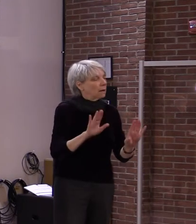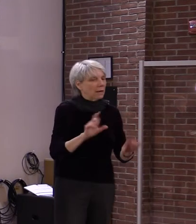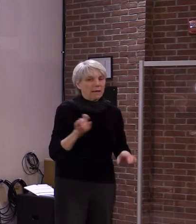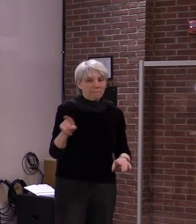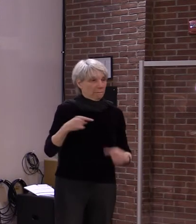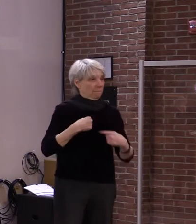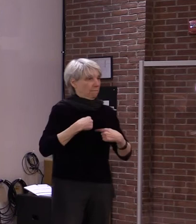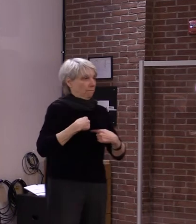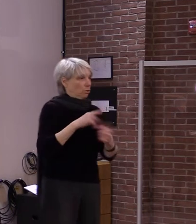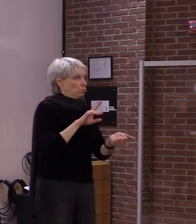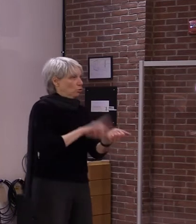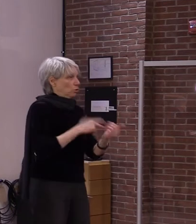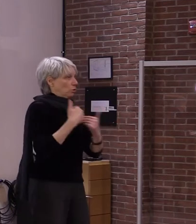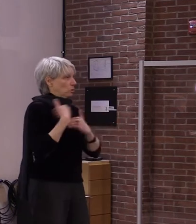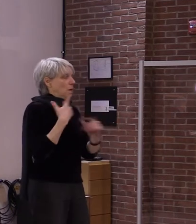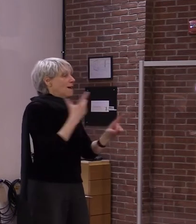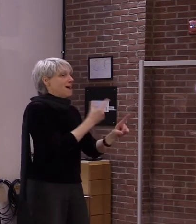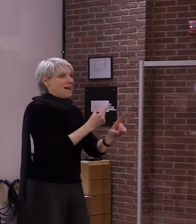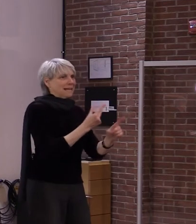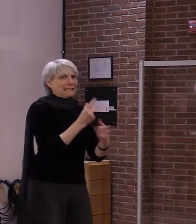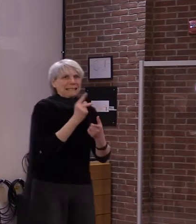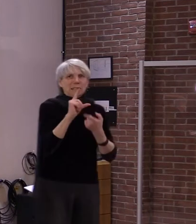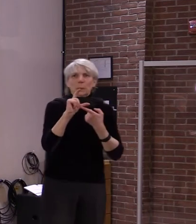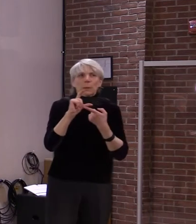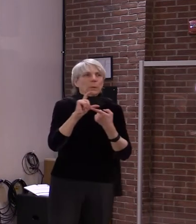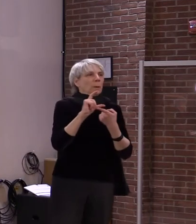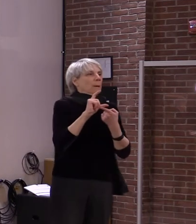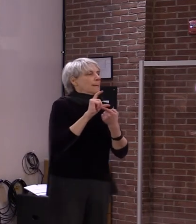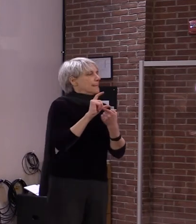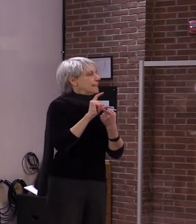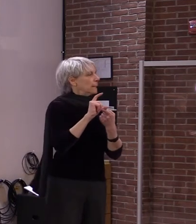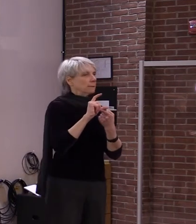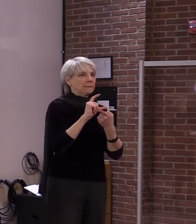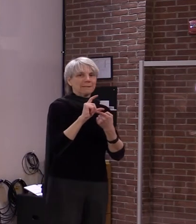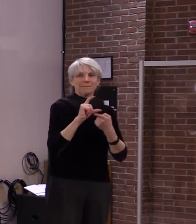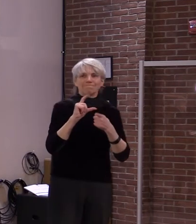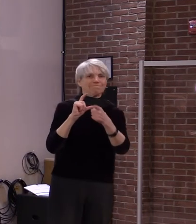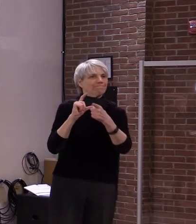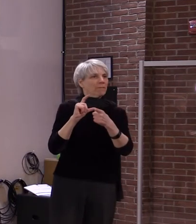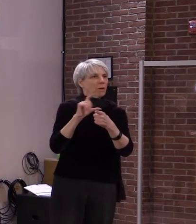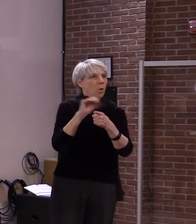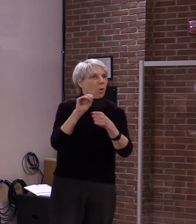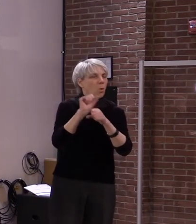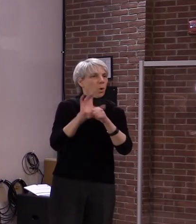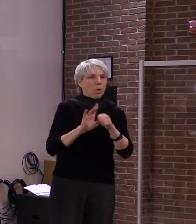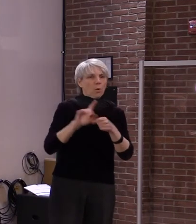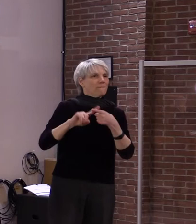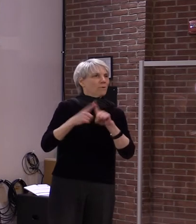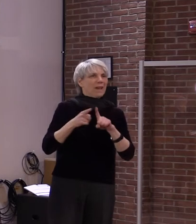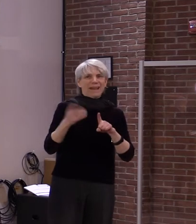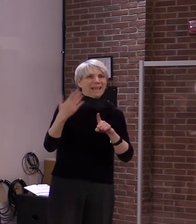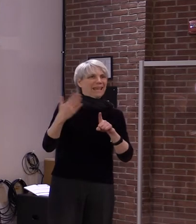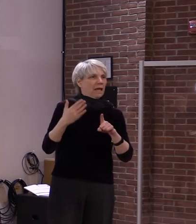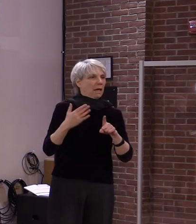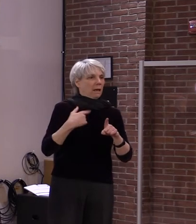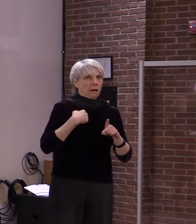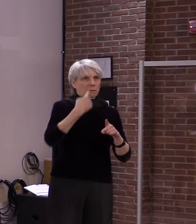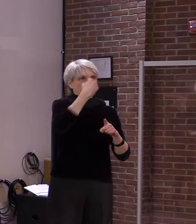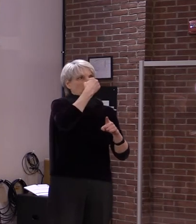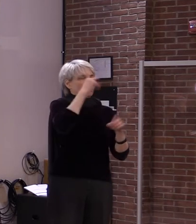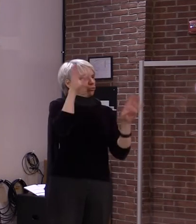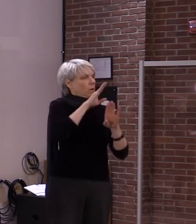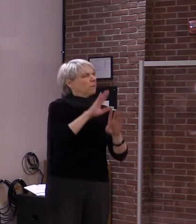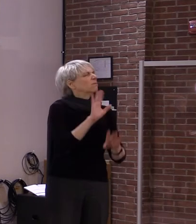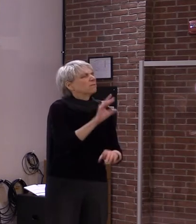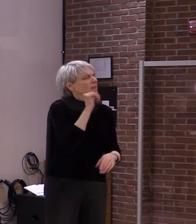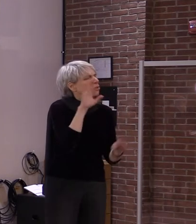might opt to waste the dose out of fear of doing the wrong thing rather than administering a dose to prevent waste a